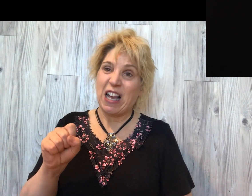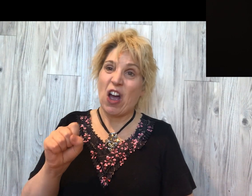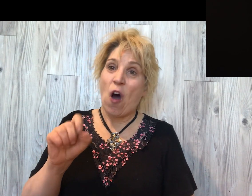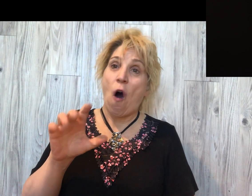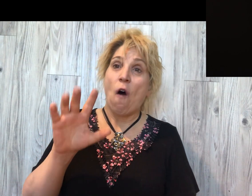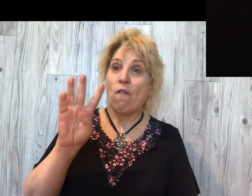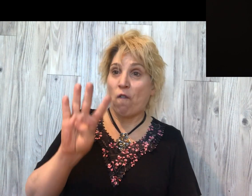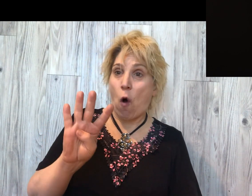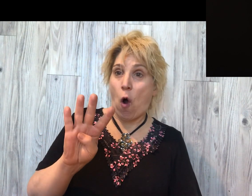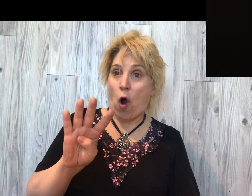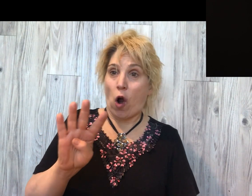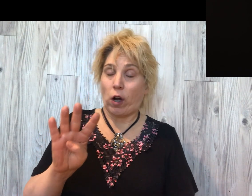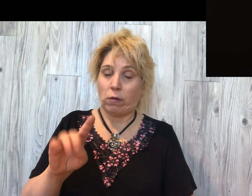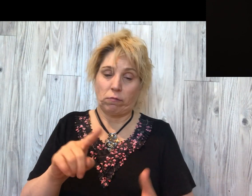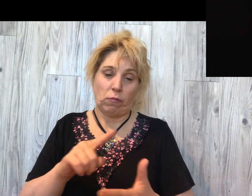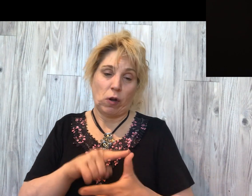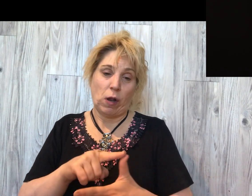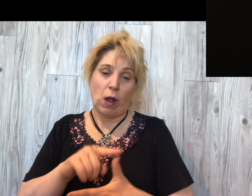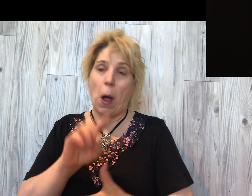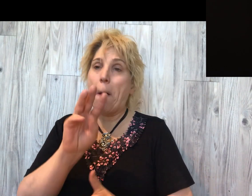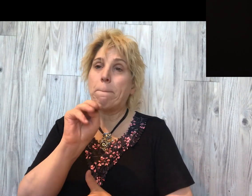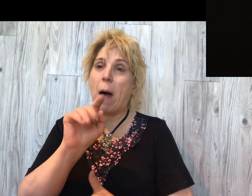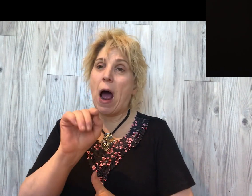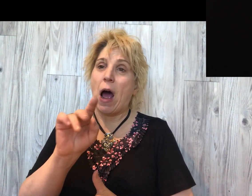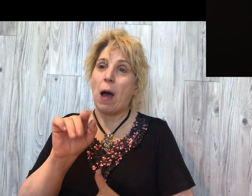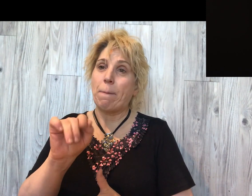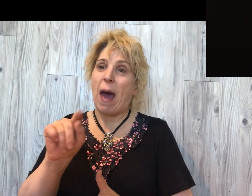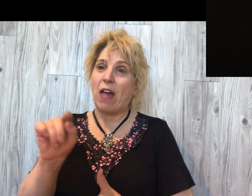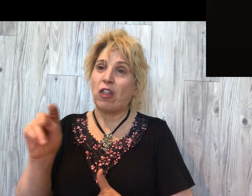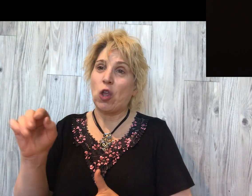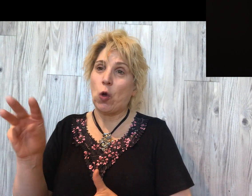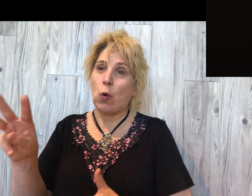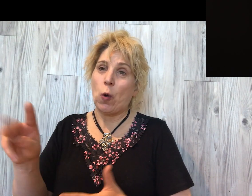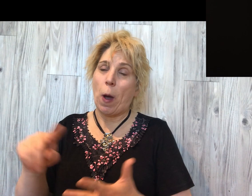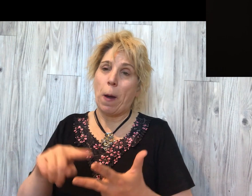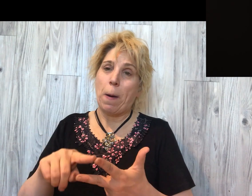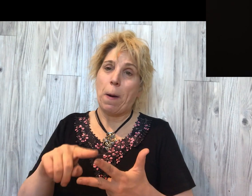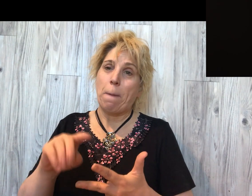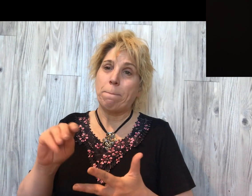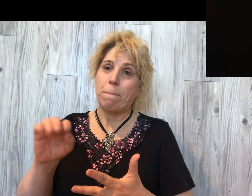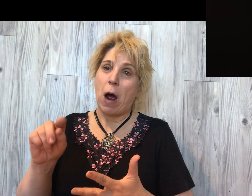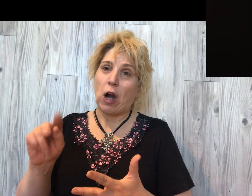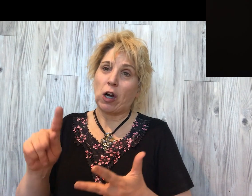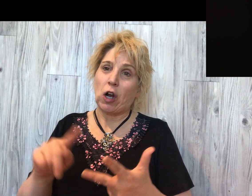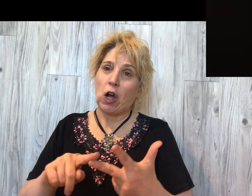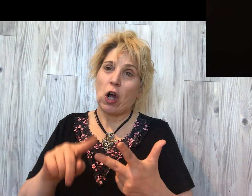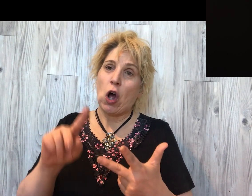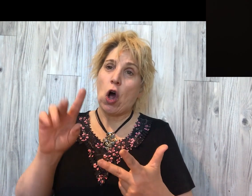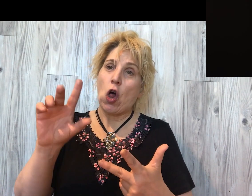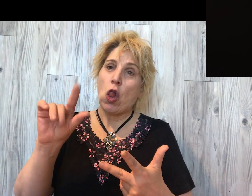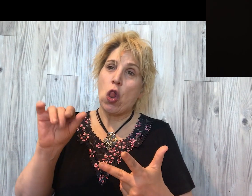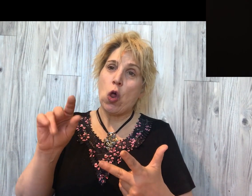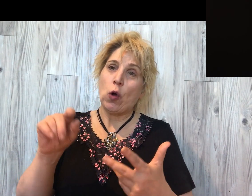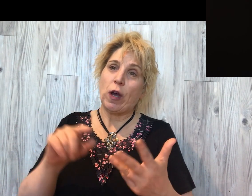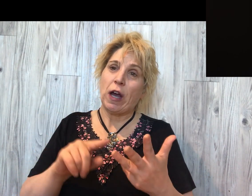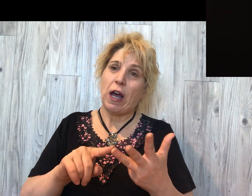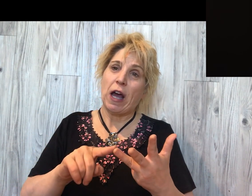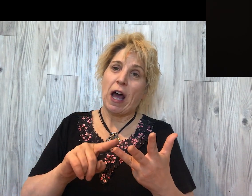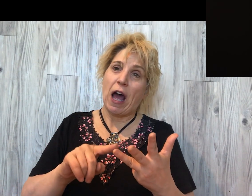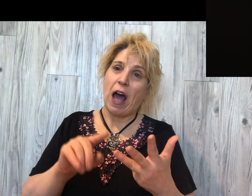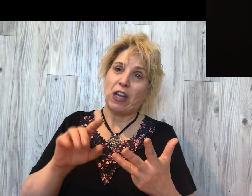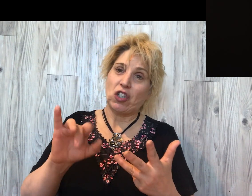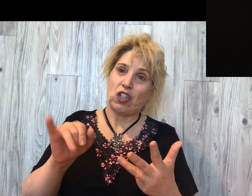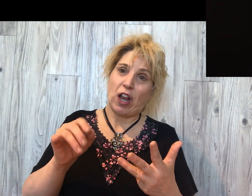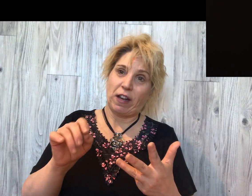four official biographies of Jesus included in the Bible, Matthew, Mark, Luke, and John, there are dozens of